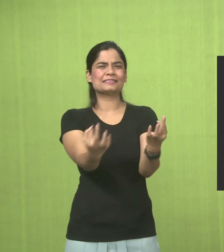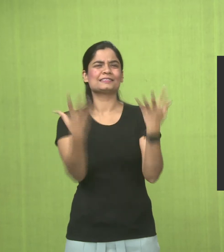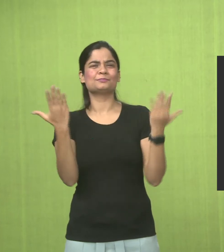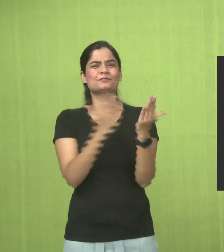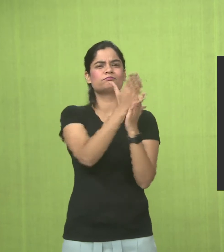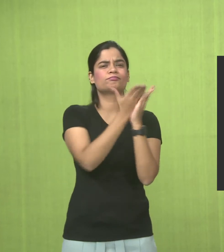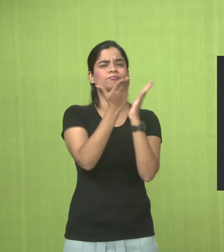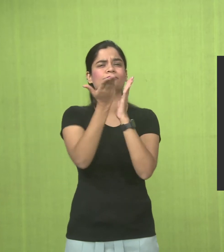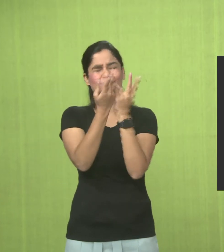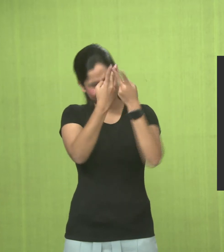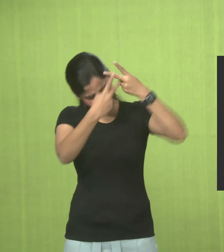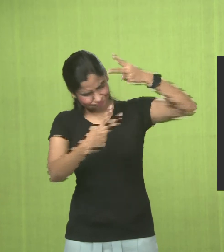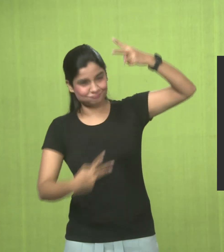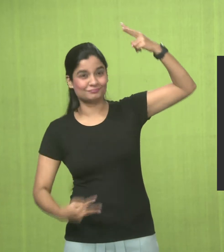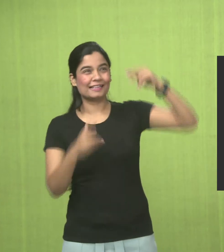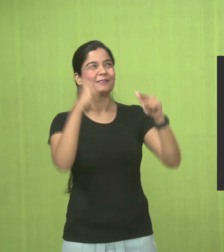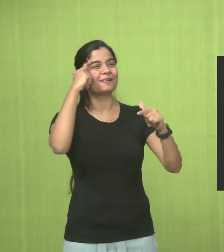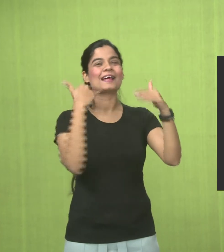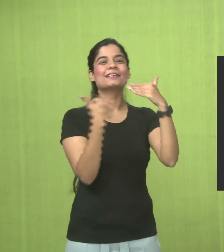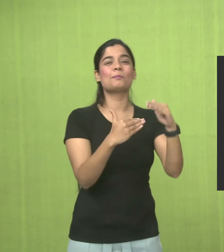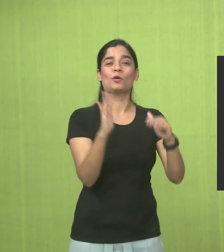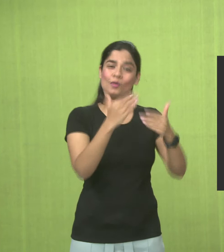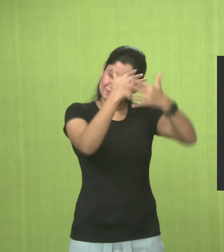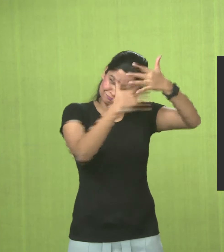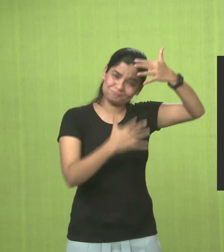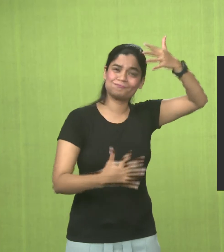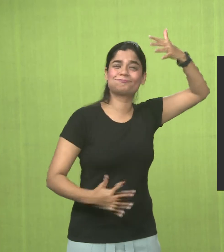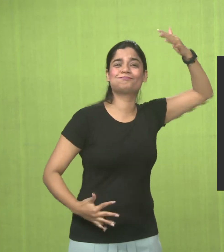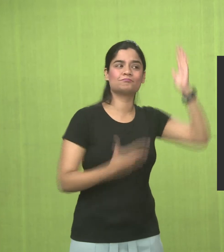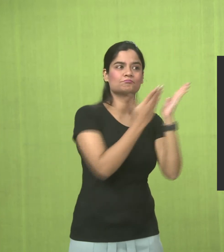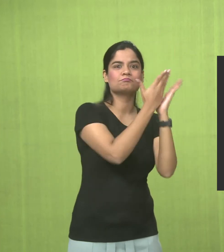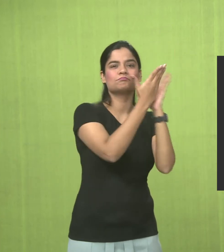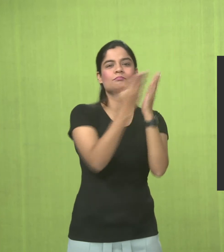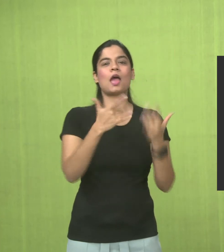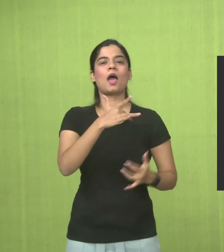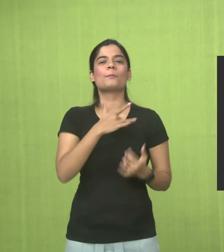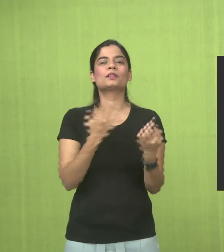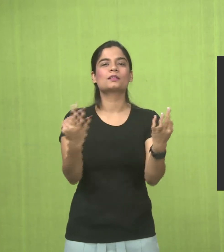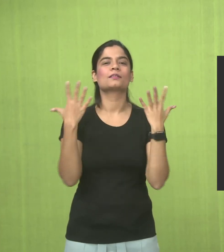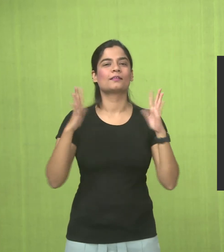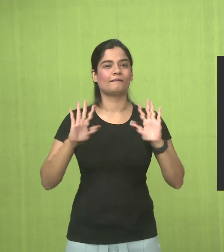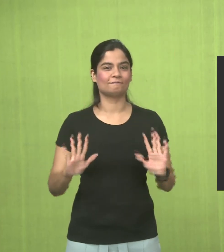science makes you a multi-talented person, multitasking person. It has no limit.